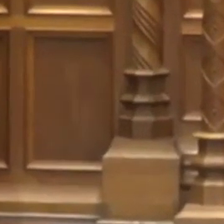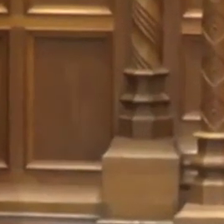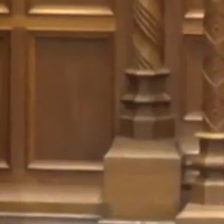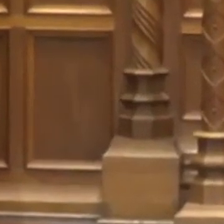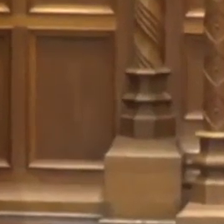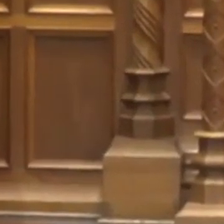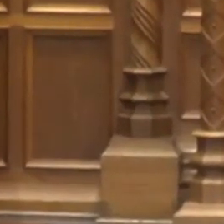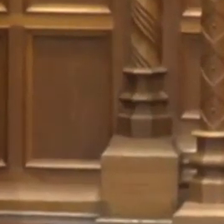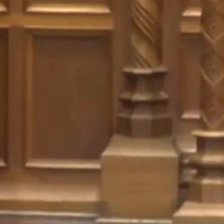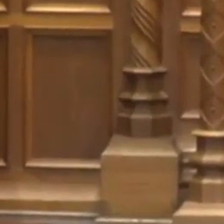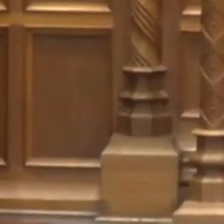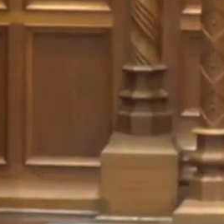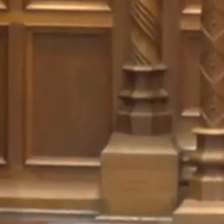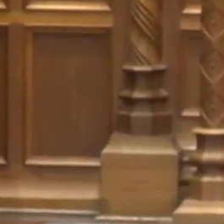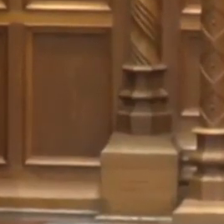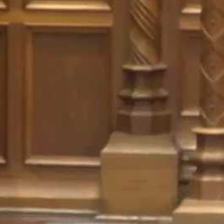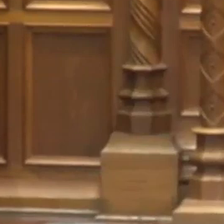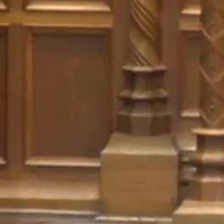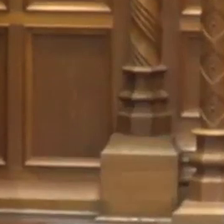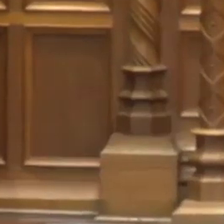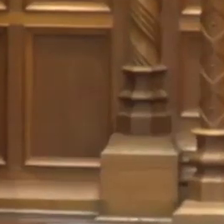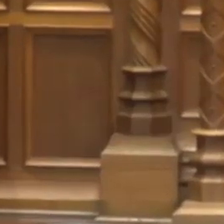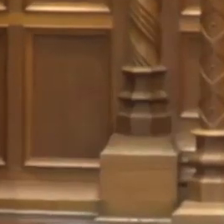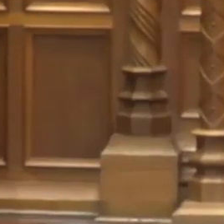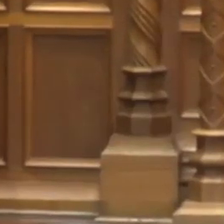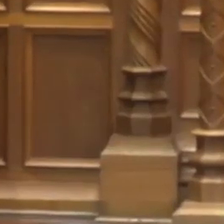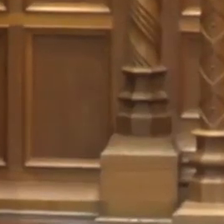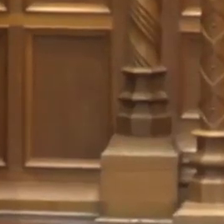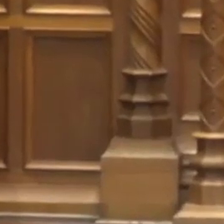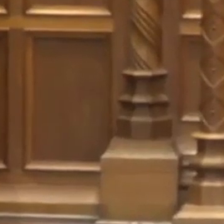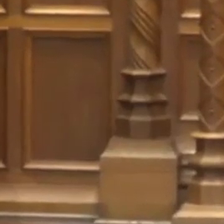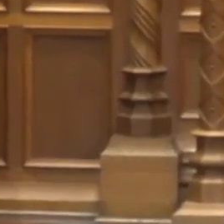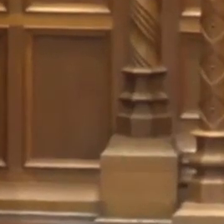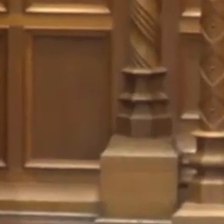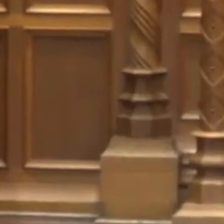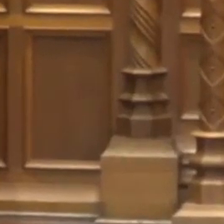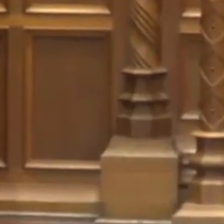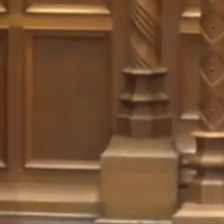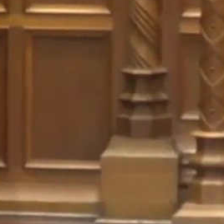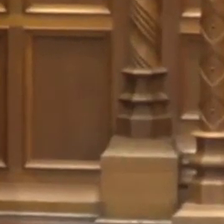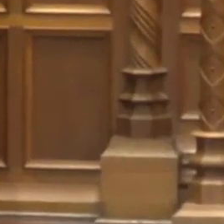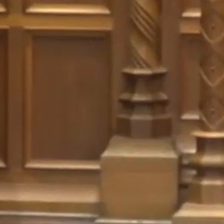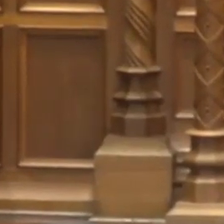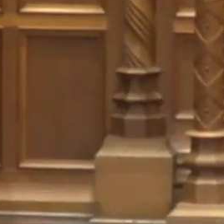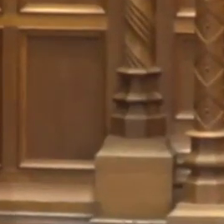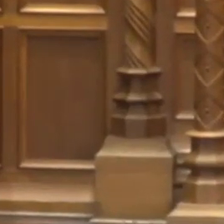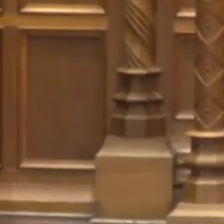in a unique age when humans first discovered digital technology and first started to exploit it, but didn't know how to use it at all.